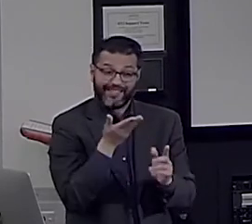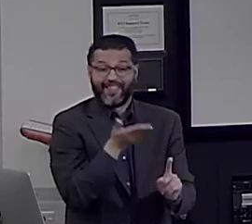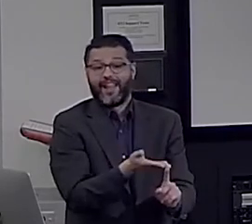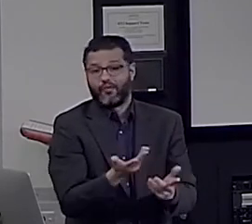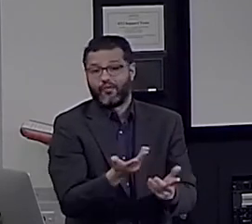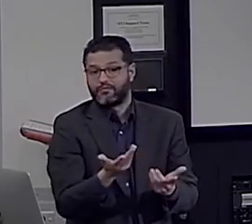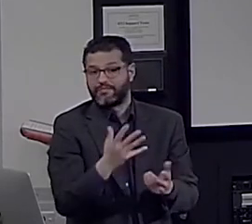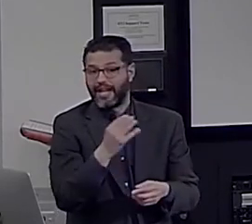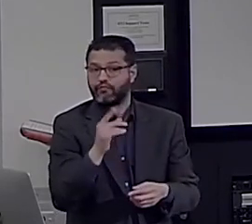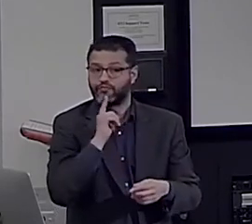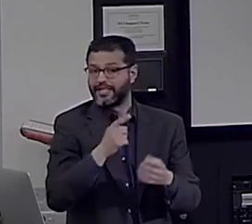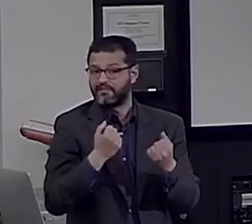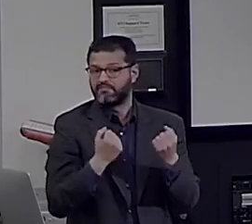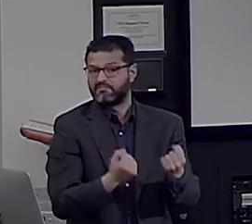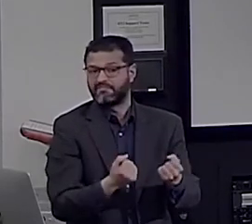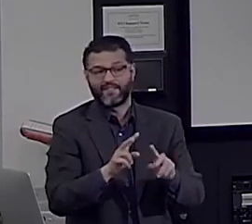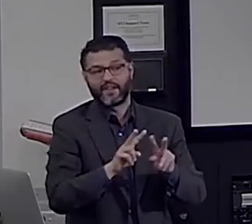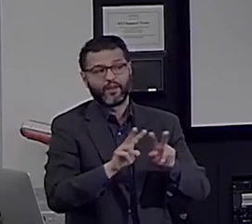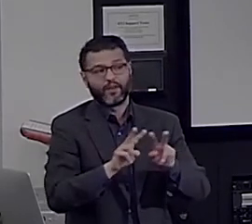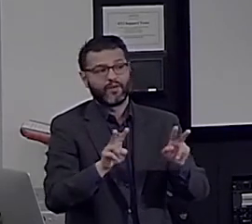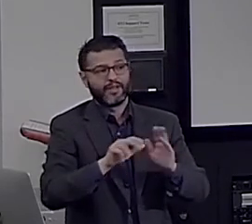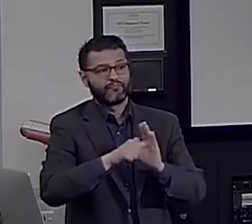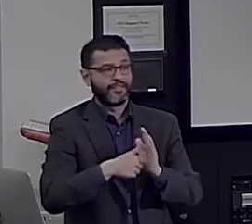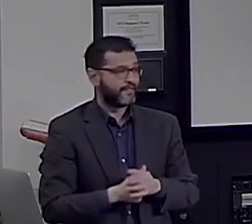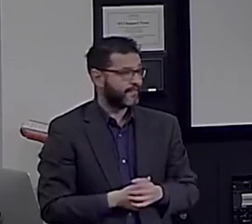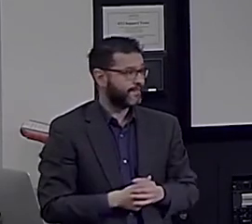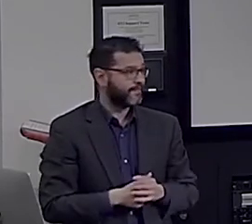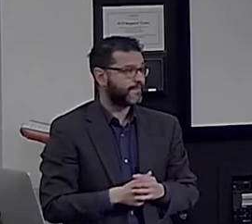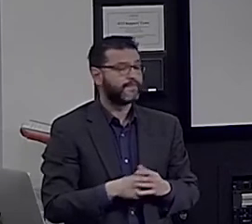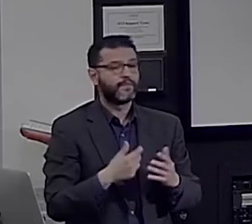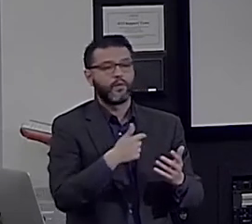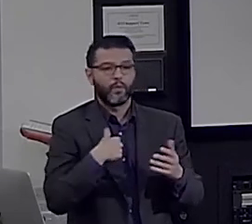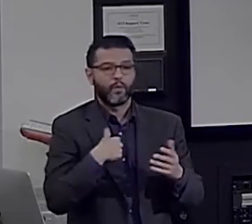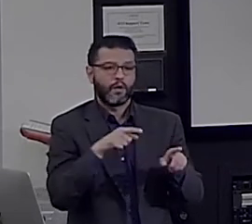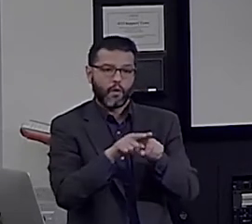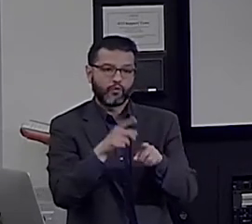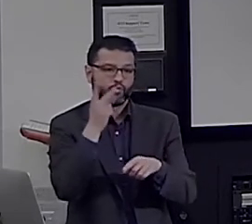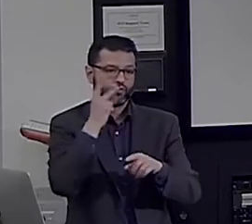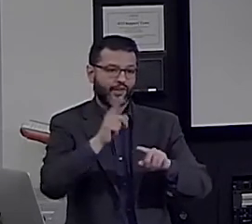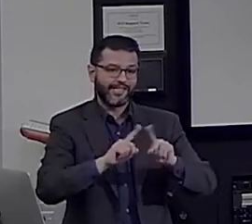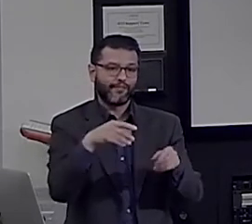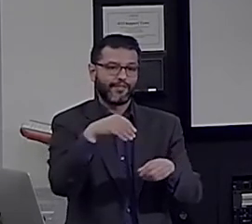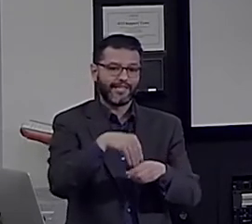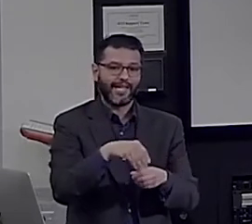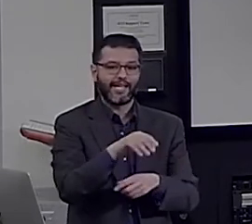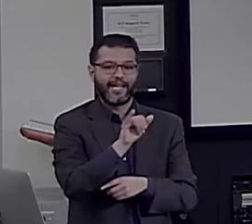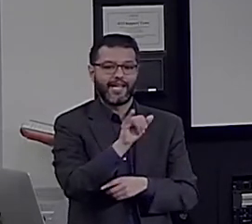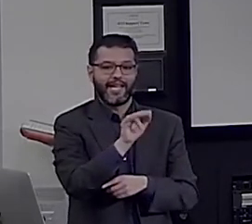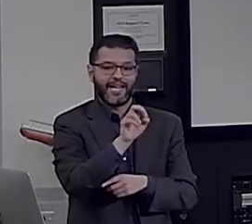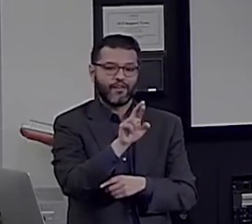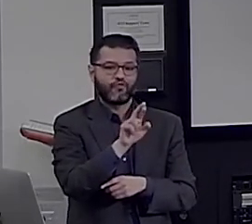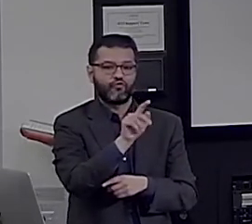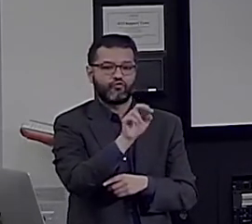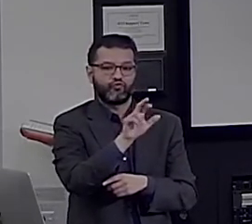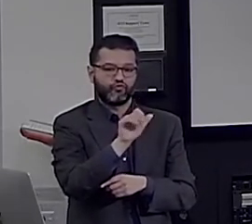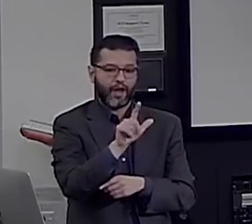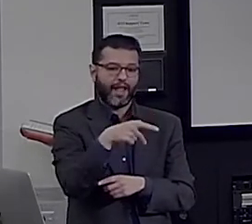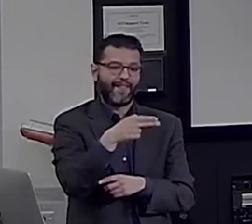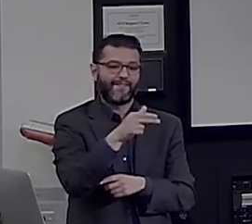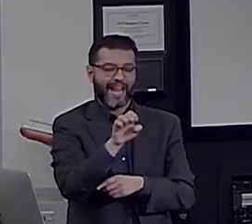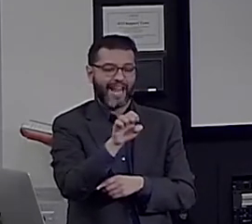very impressive and we also saw differences in intertrial phase locking so intertrial phase